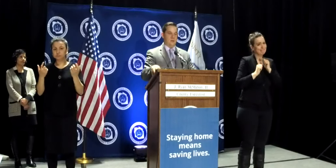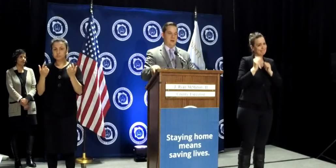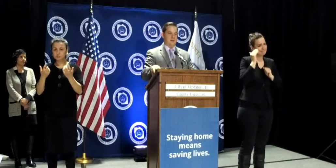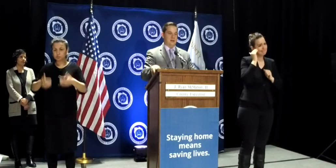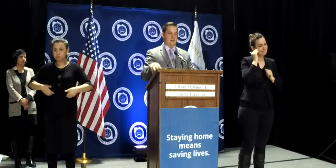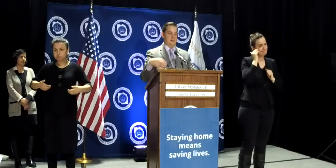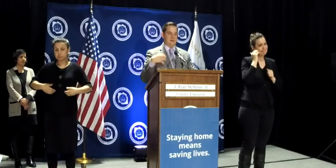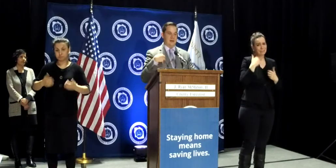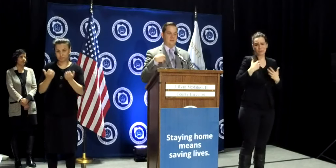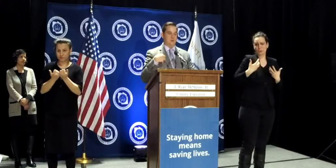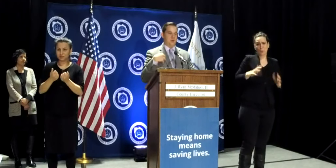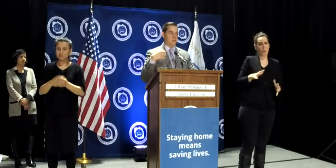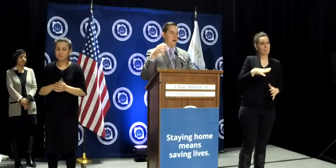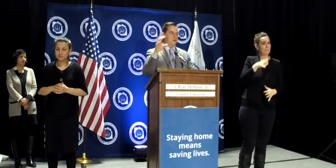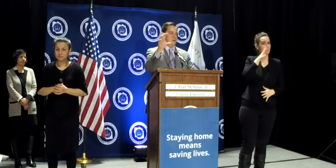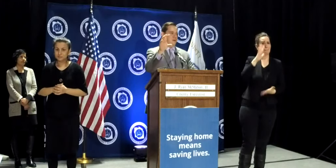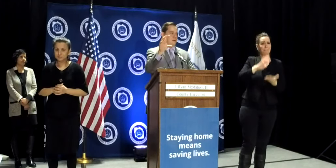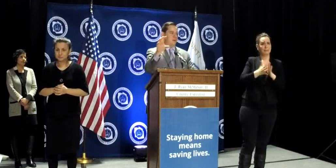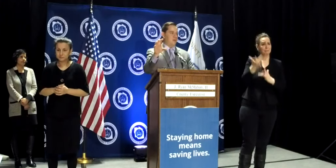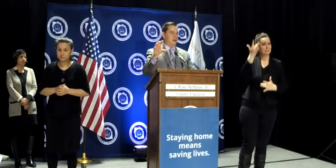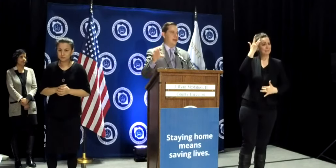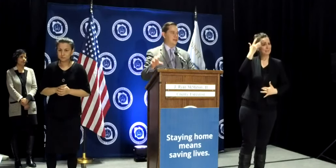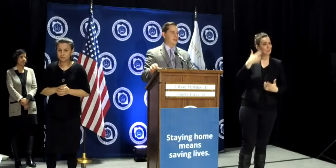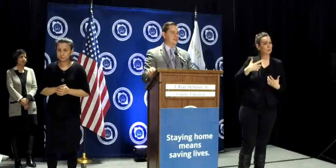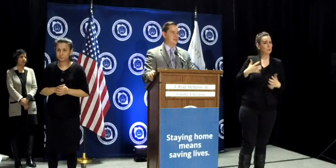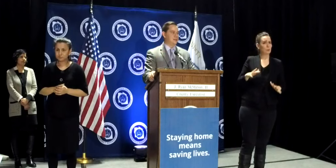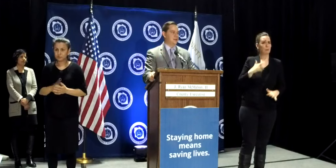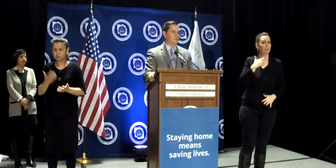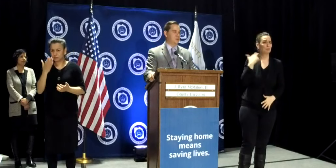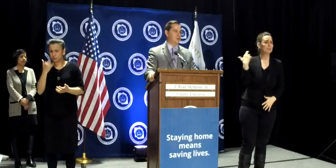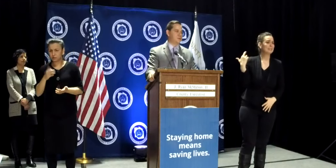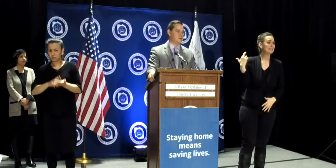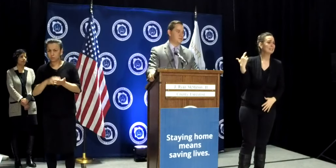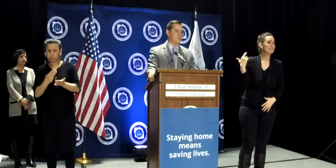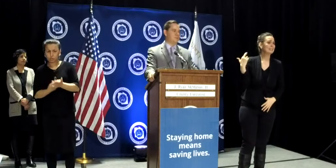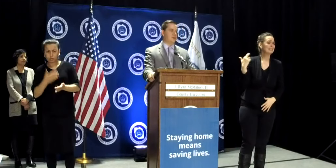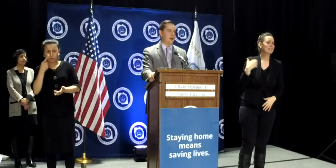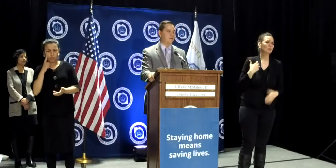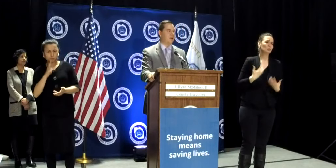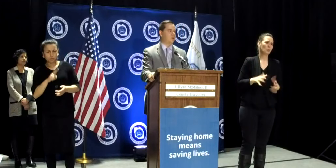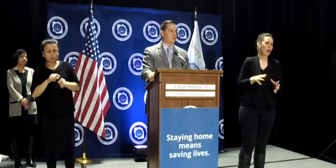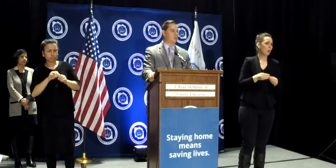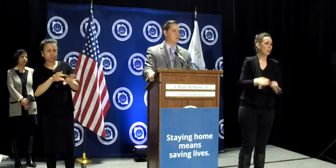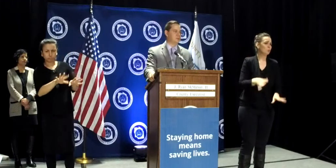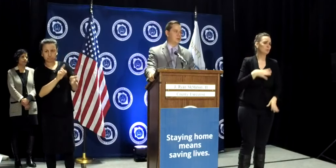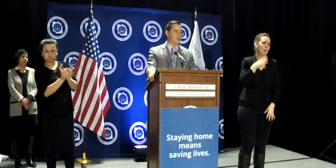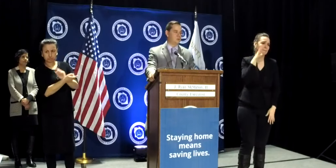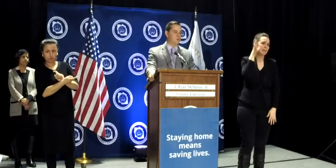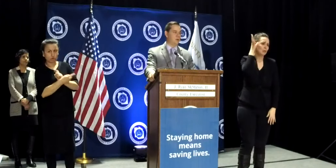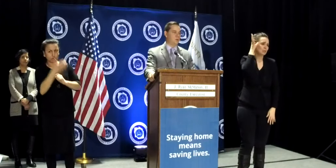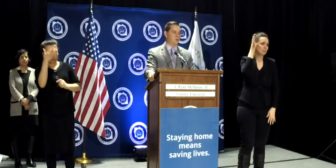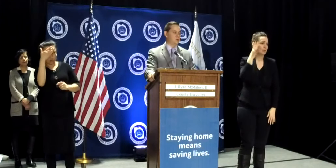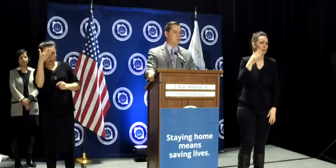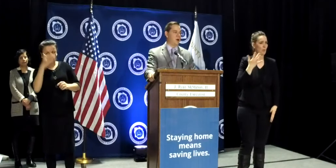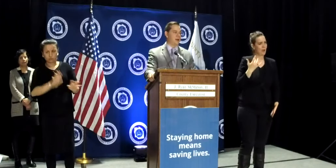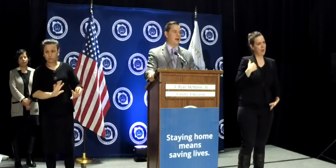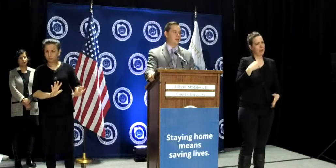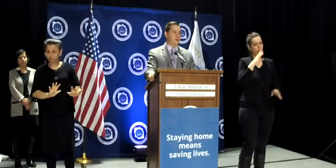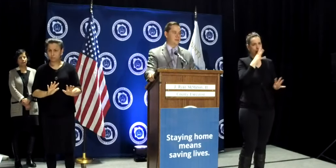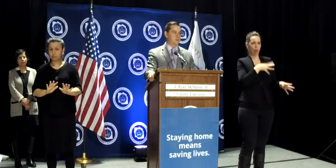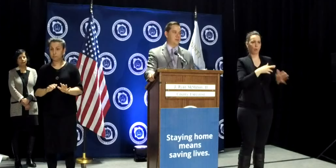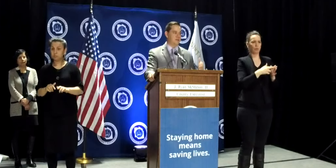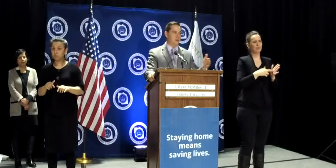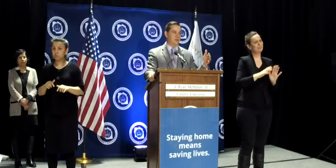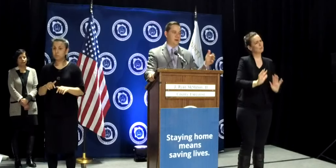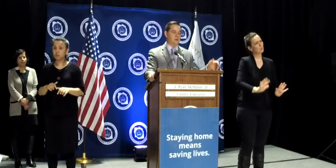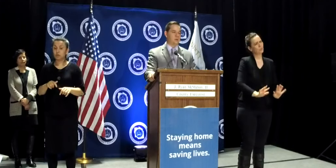I don't want to have to worry about my mom or dad getting sick because of me not following, really what are smart